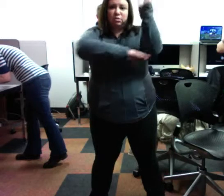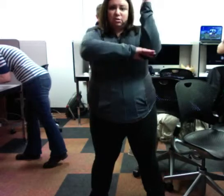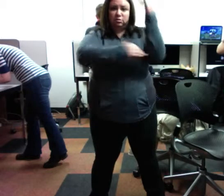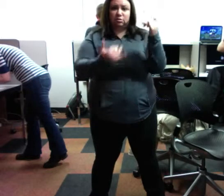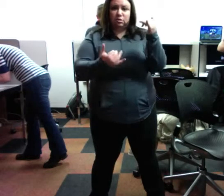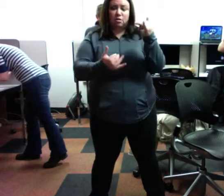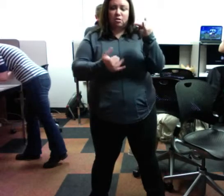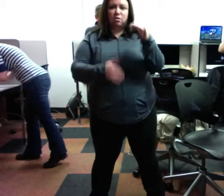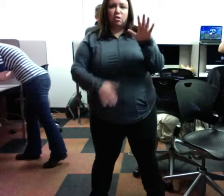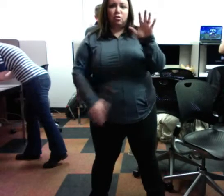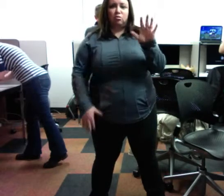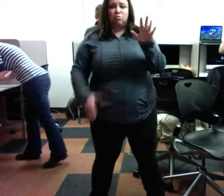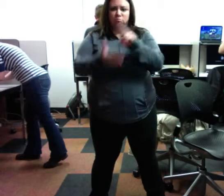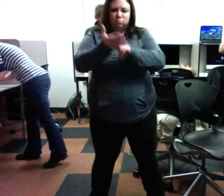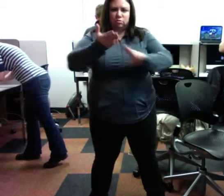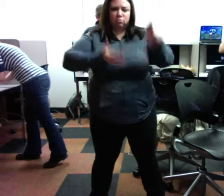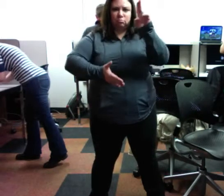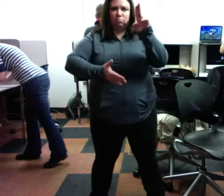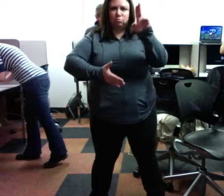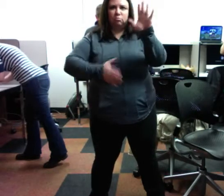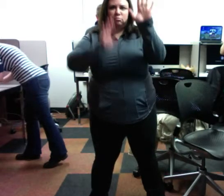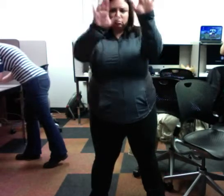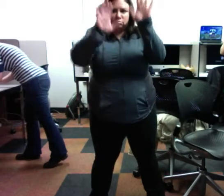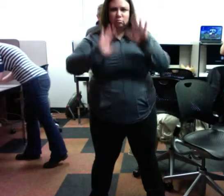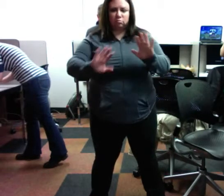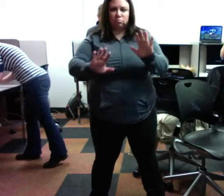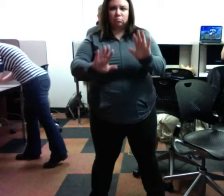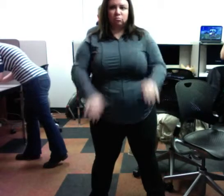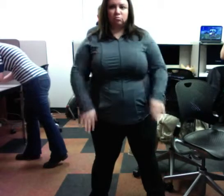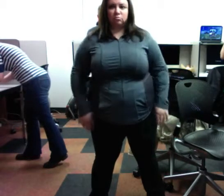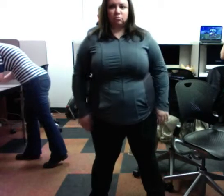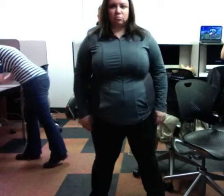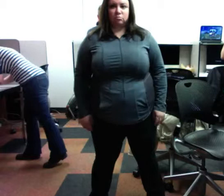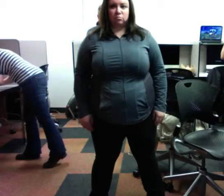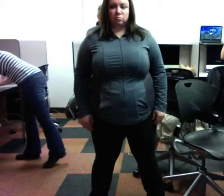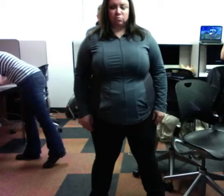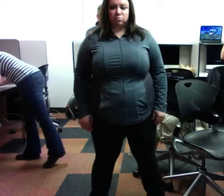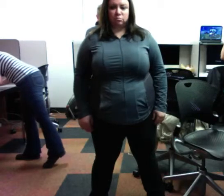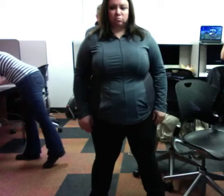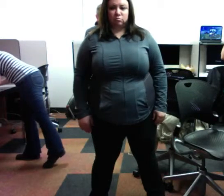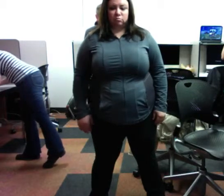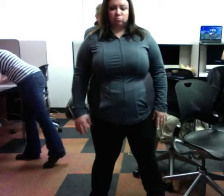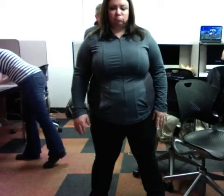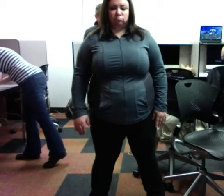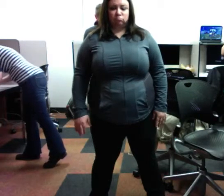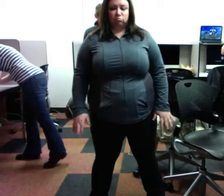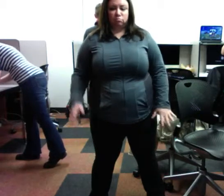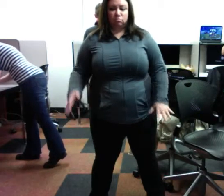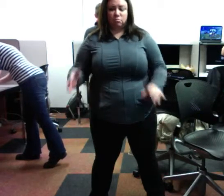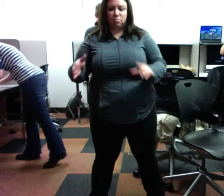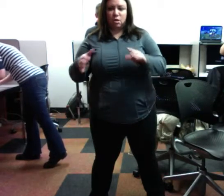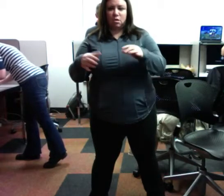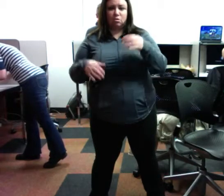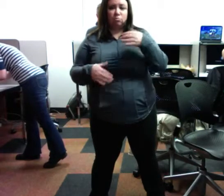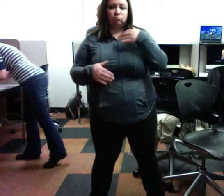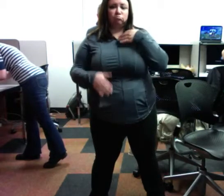And it's ASL. Truth be told, I never graduated from college, and